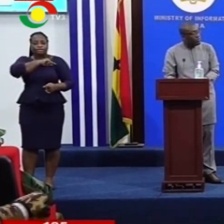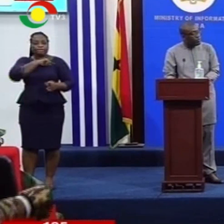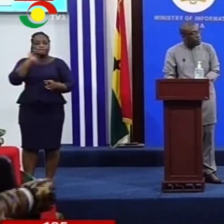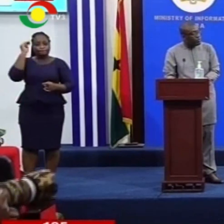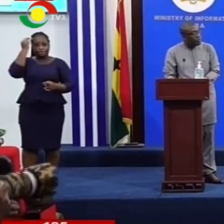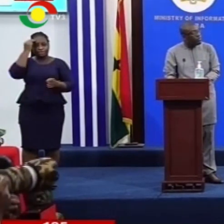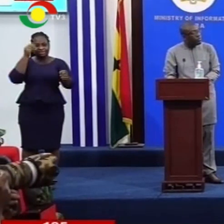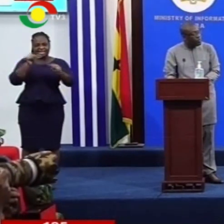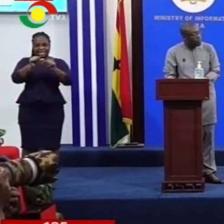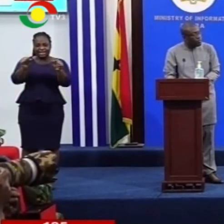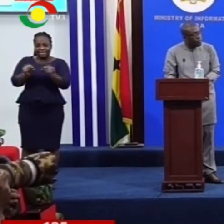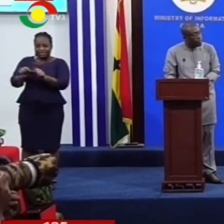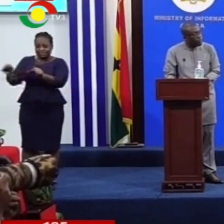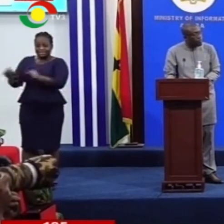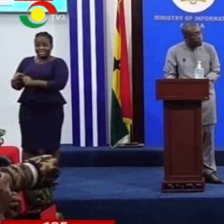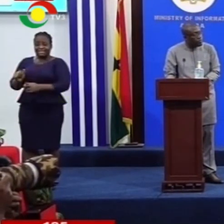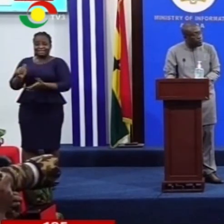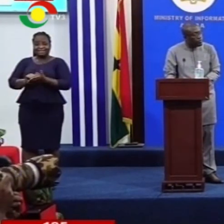areas now she was visiting.